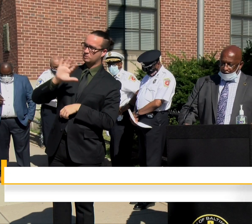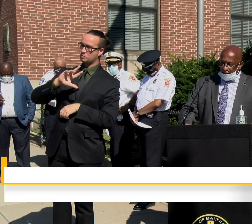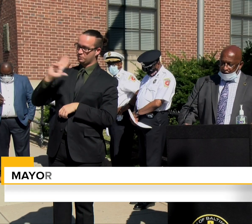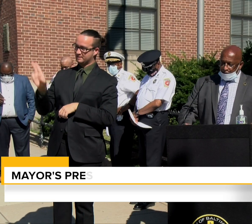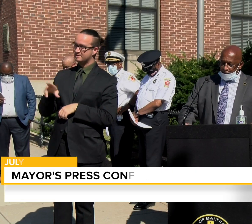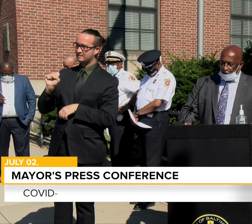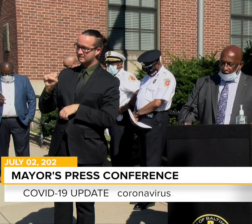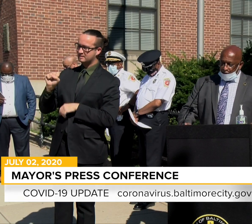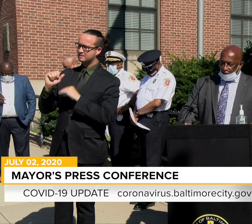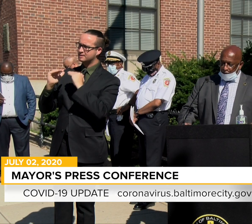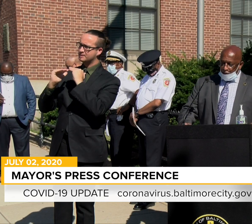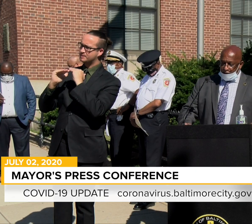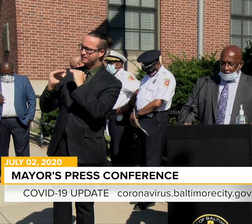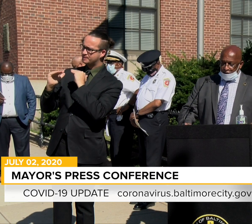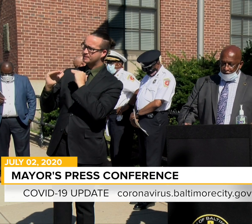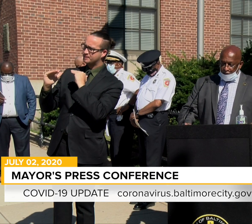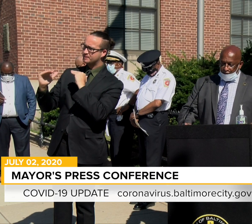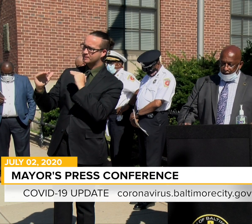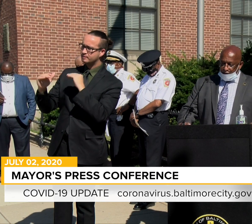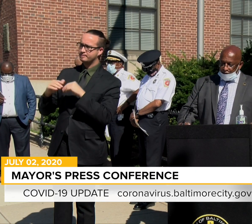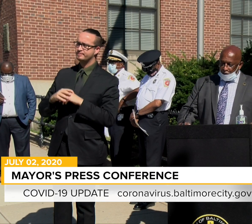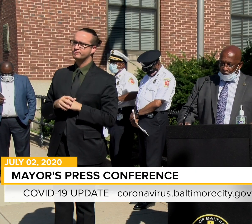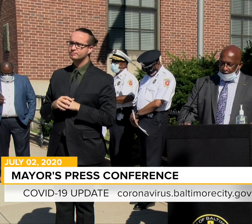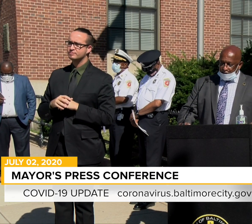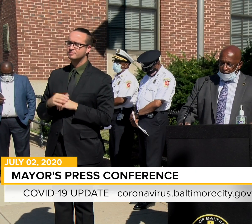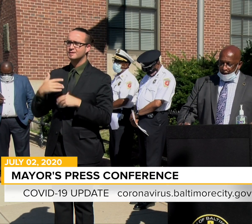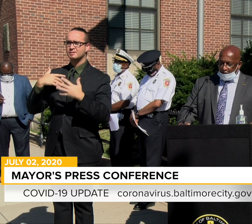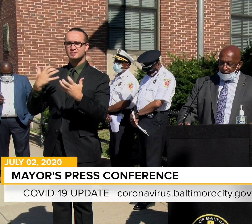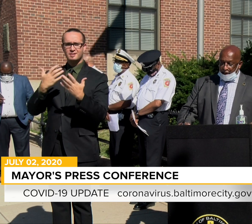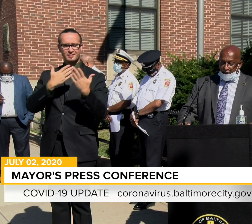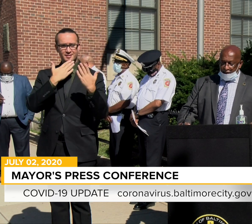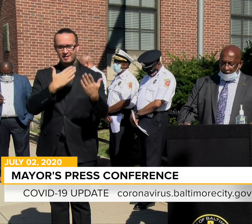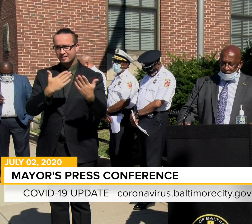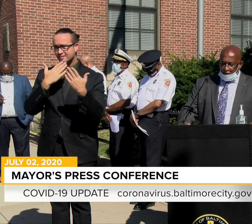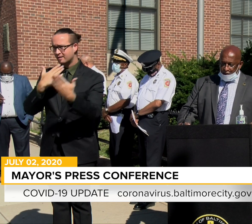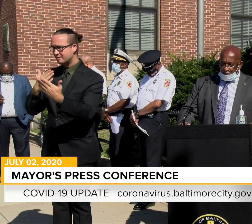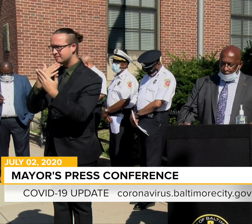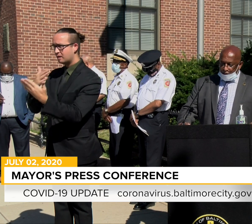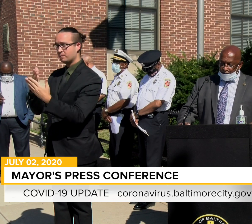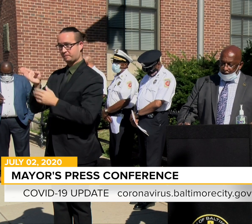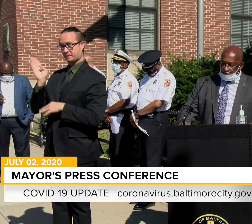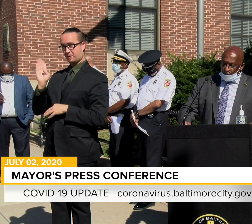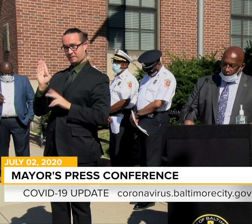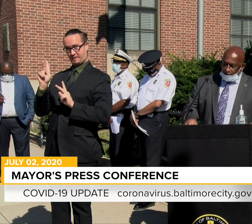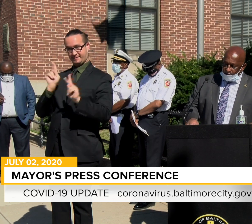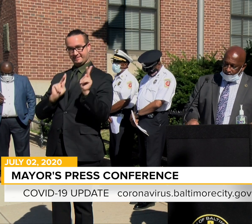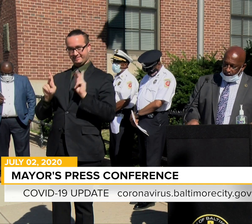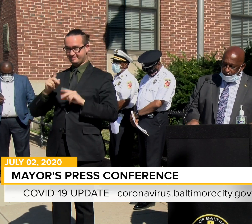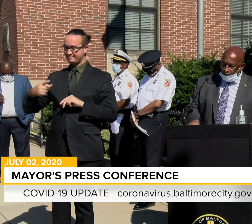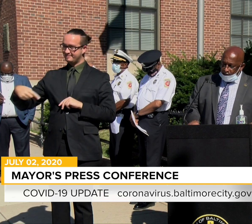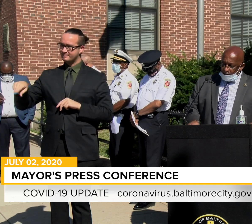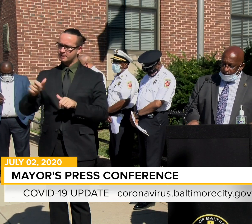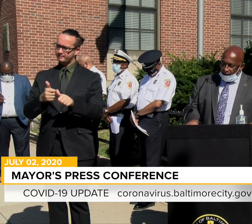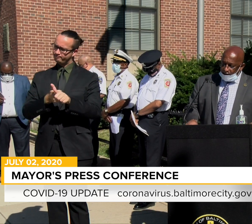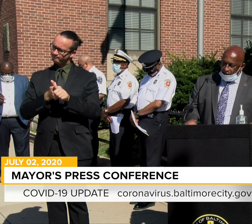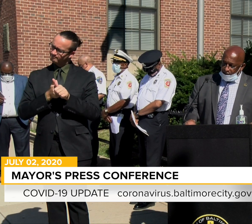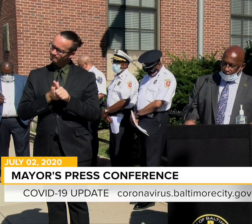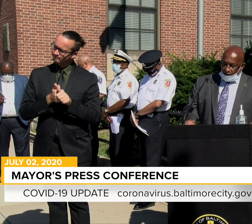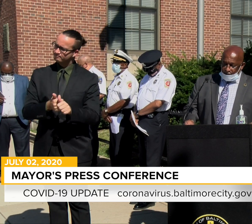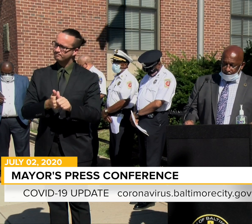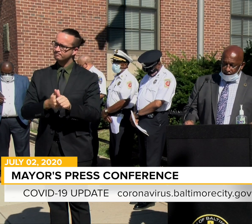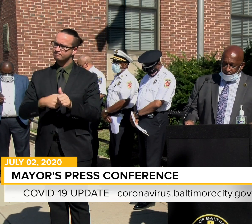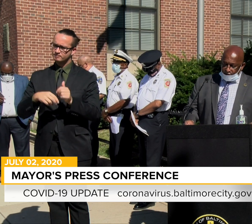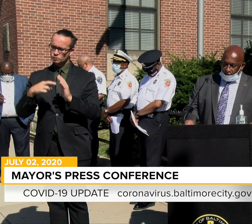again, I want to thank the majority of Baltimoreans who have heeded the warnings and followed the guidelines. We will continue to monitor data daily,